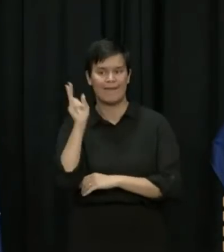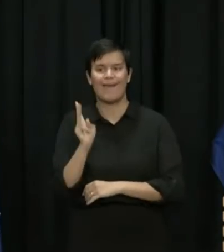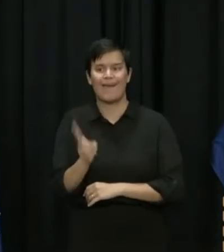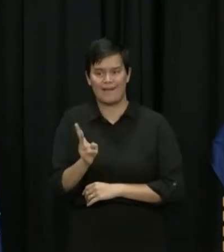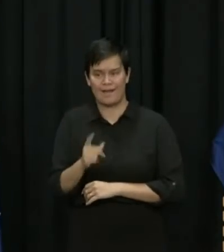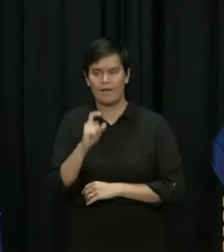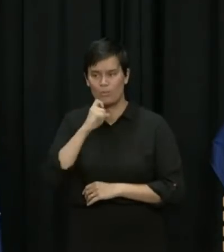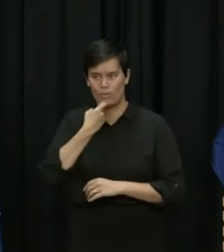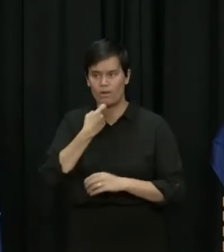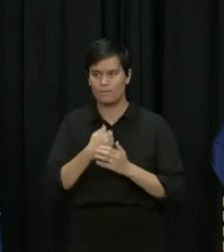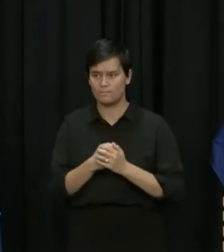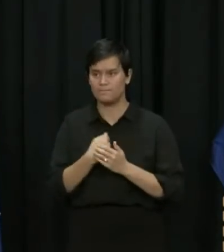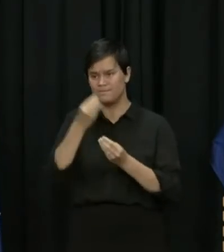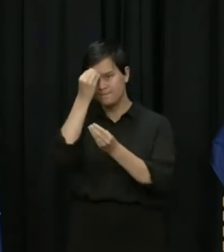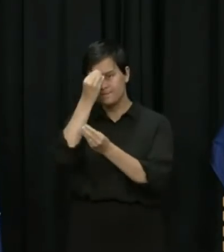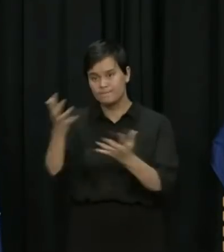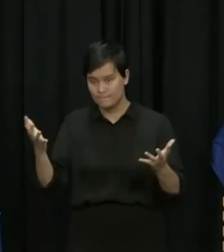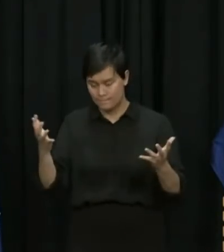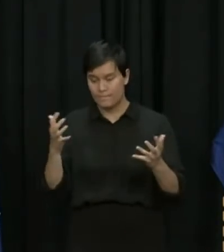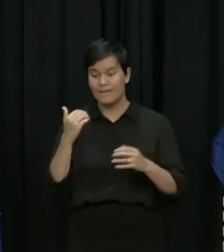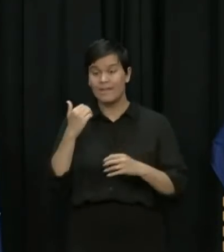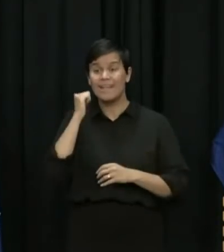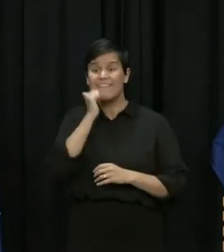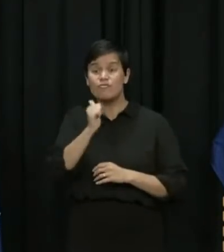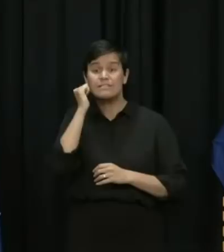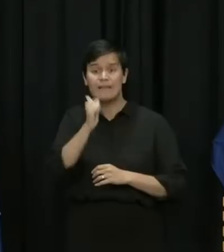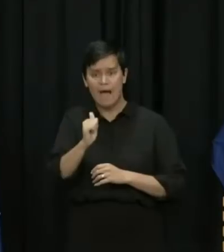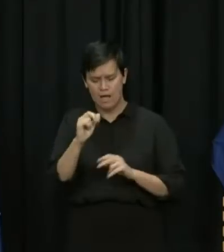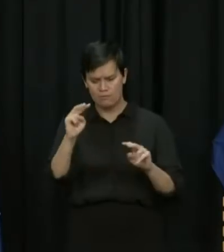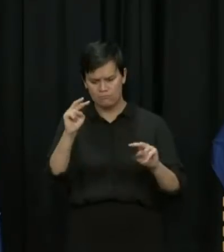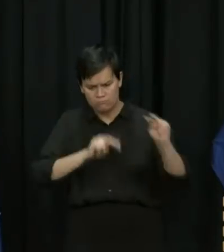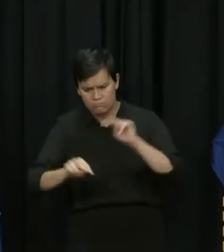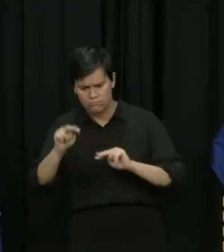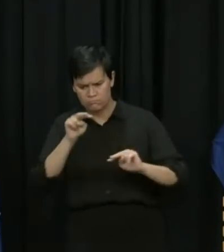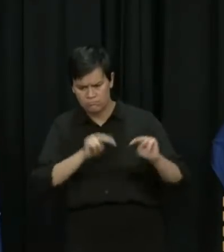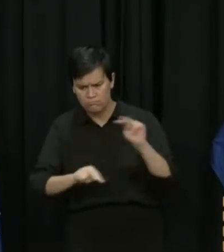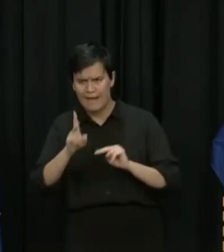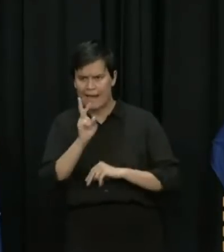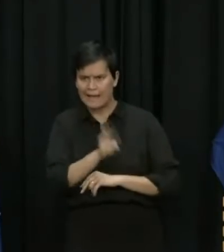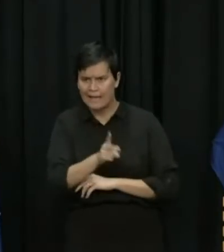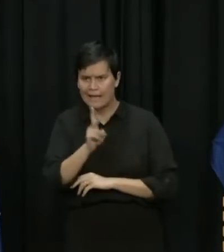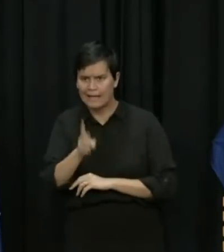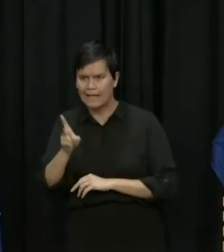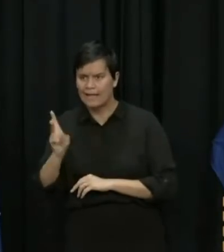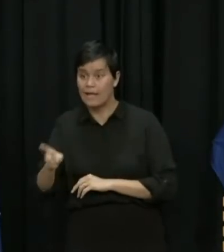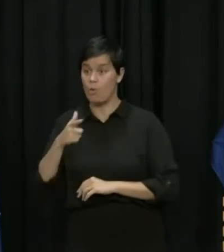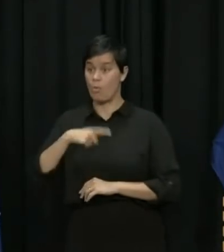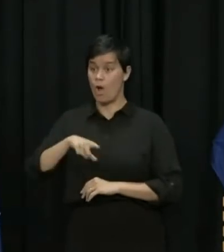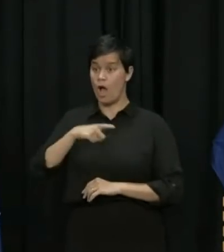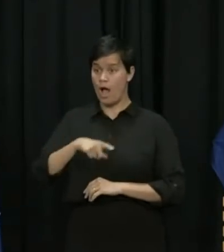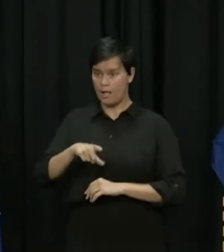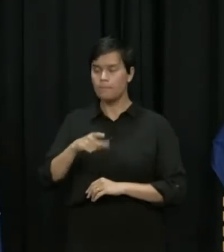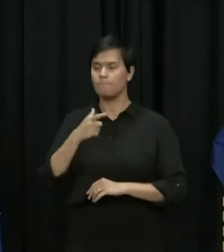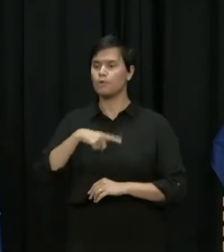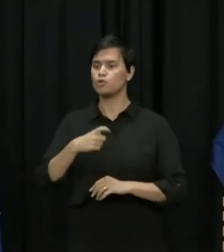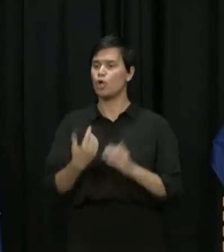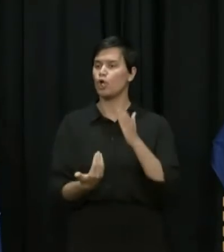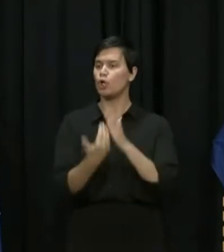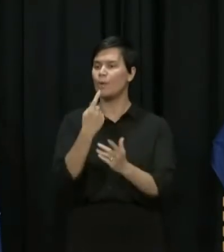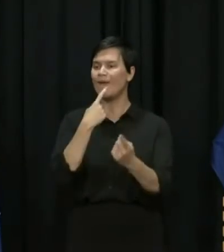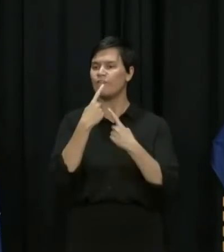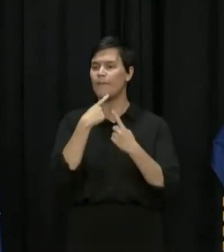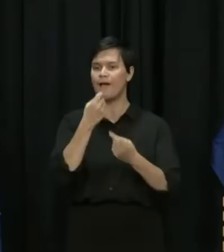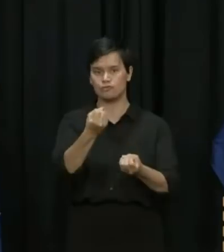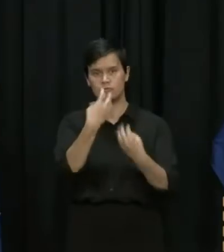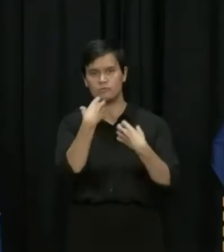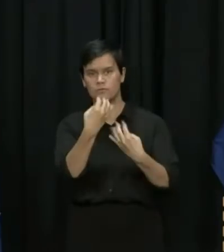you that those 24-hour review periods are for us to indeed consider if there's any information that leads us to